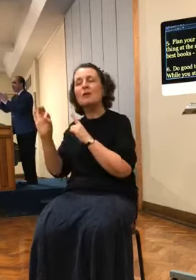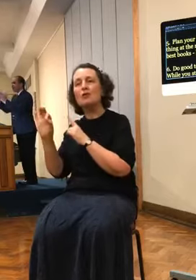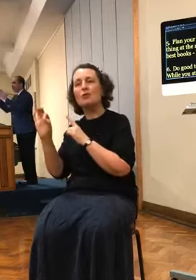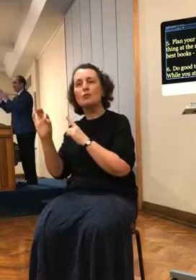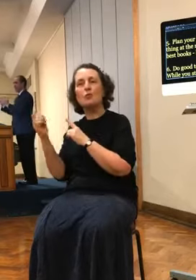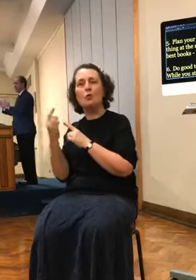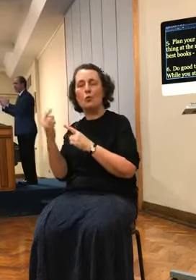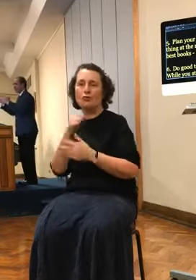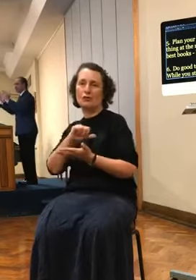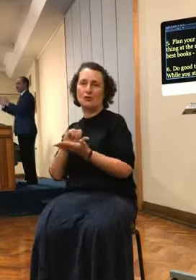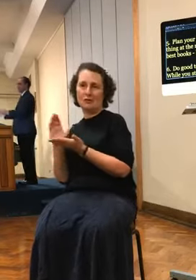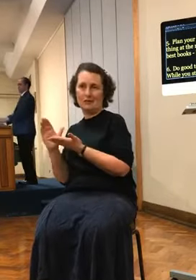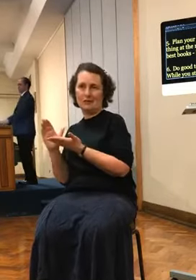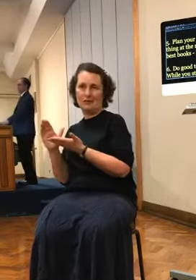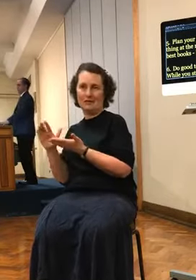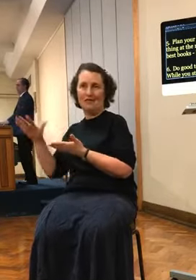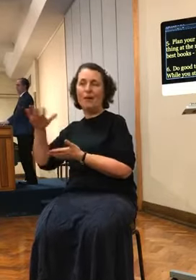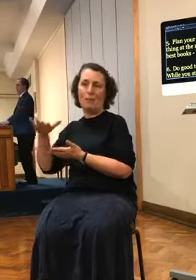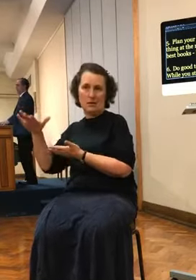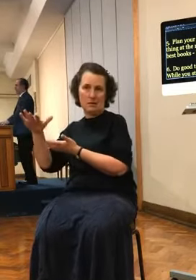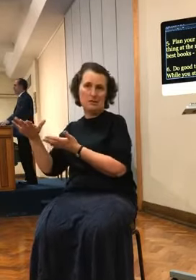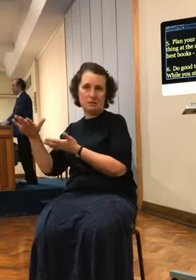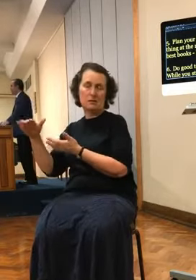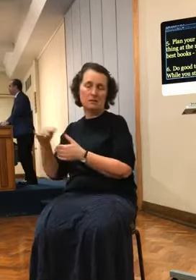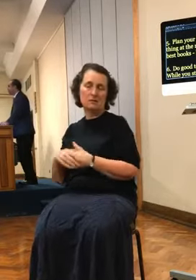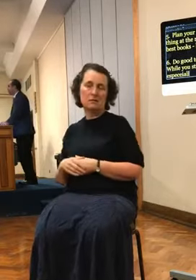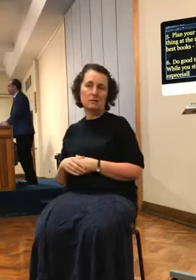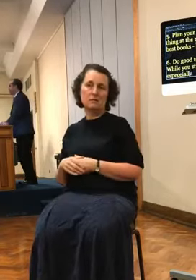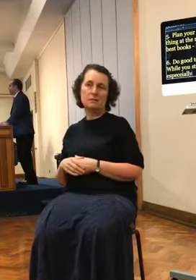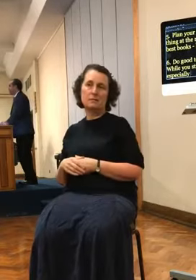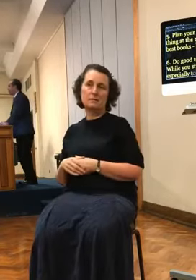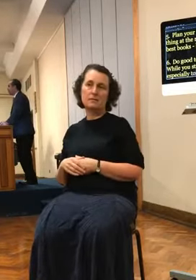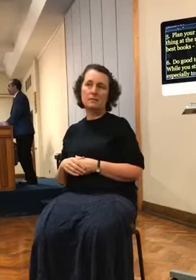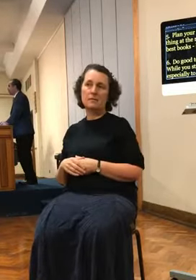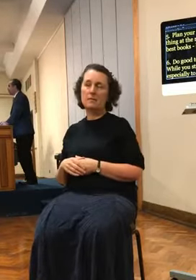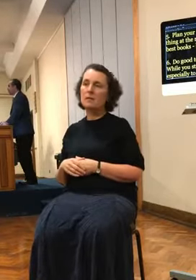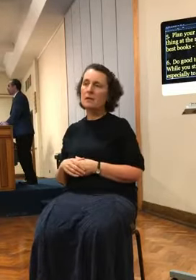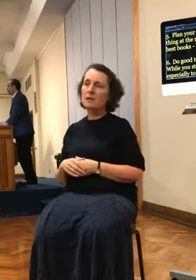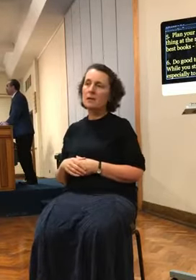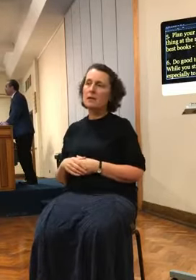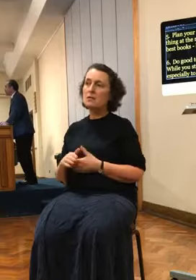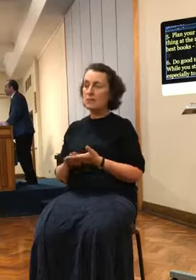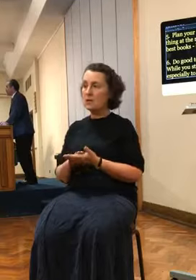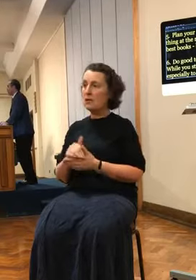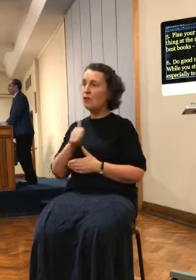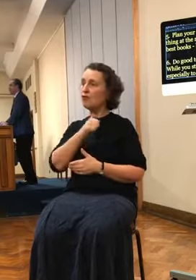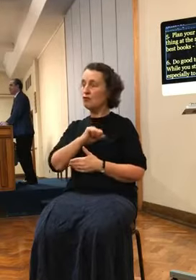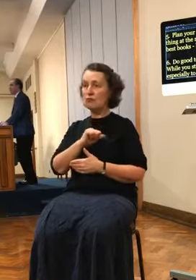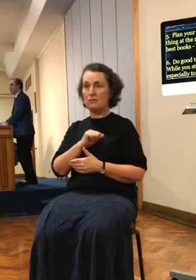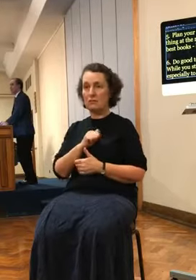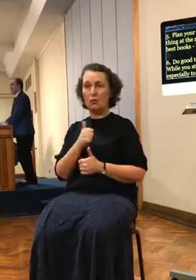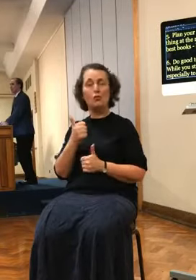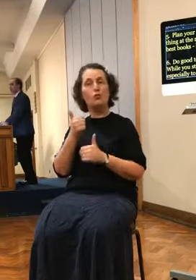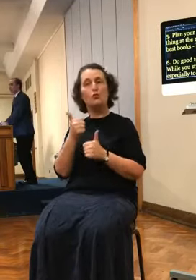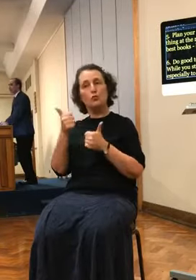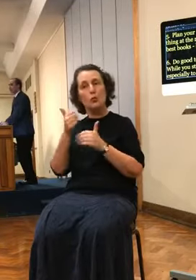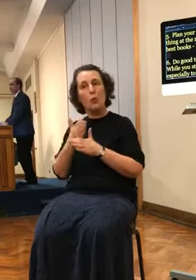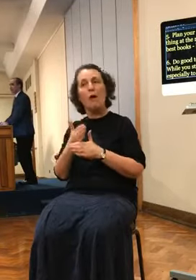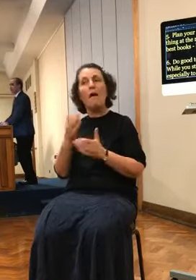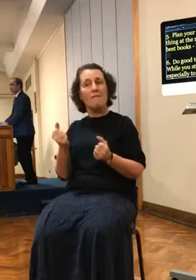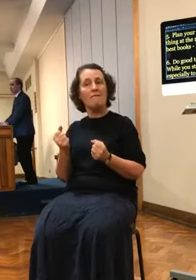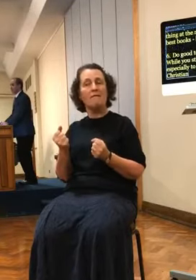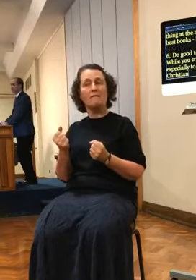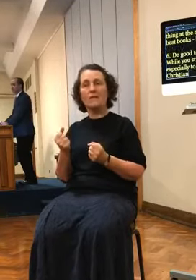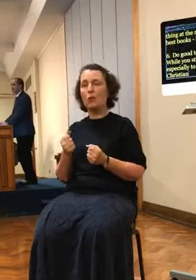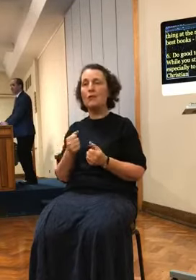the household, the Christians. So a Christian is someone who does good works. Hebrews 13,